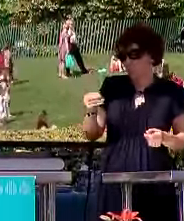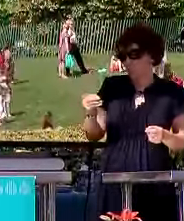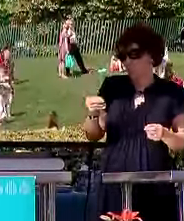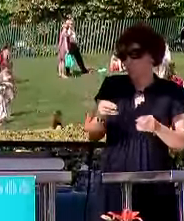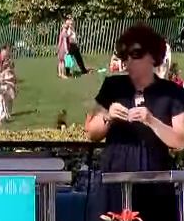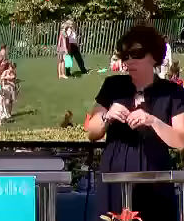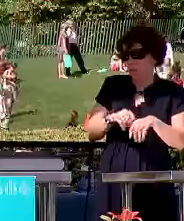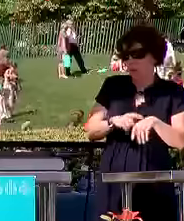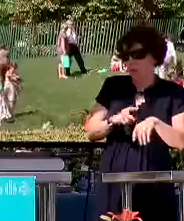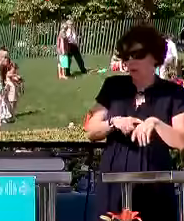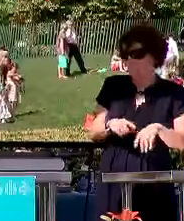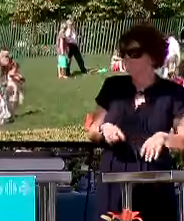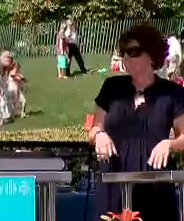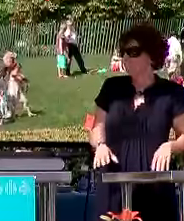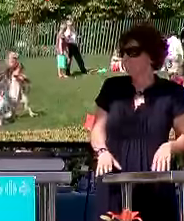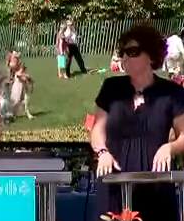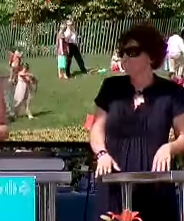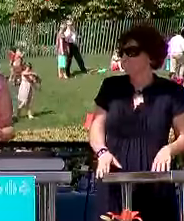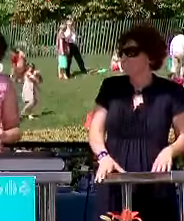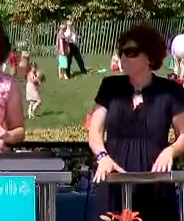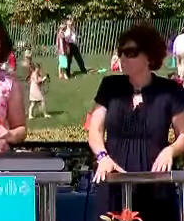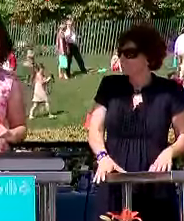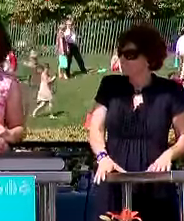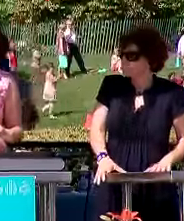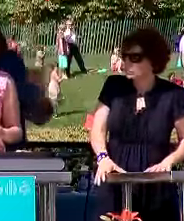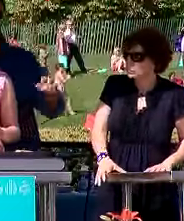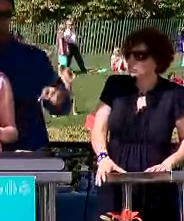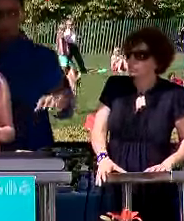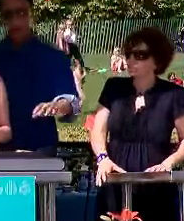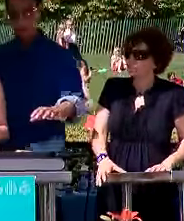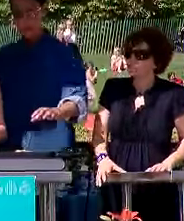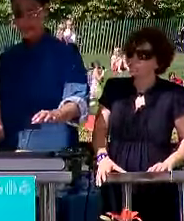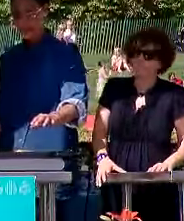good? Yeah, yep. Here.